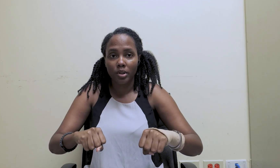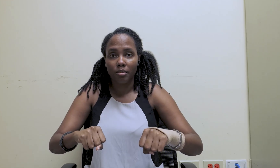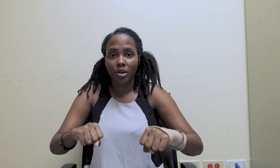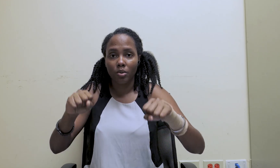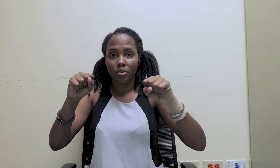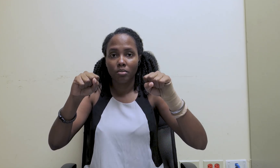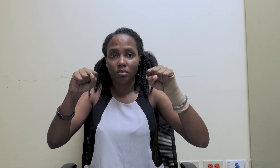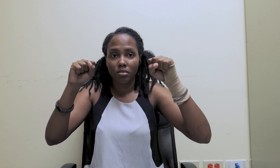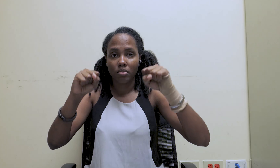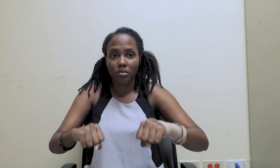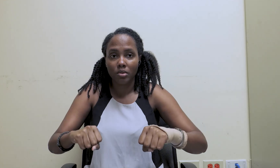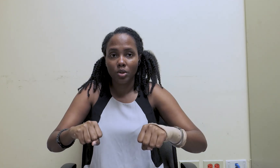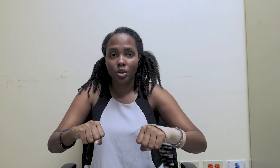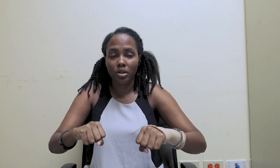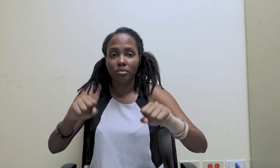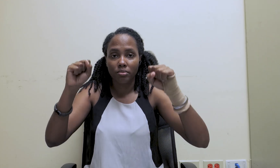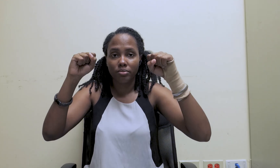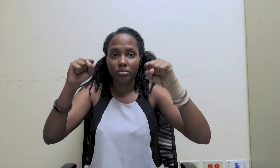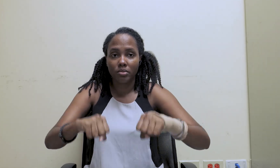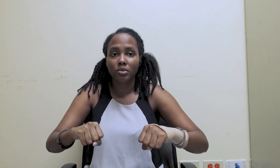them down. Could.